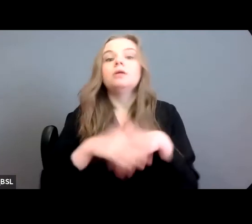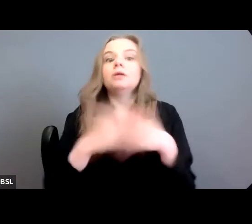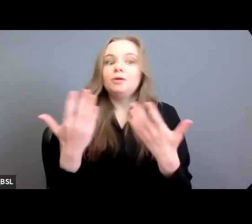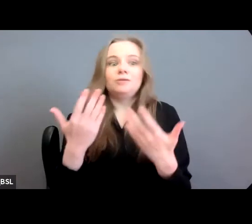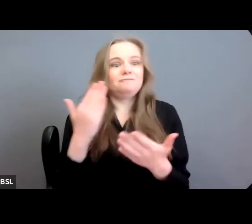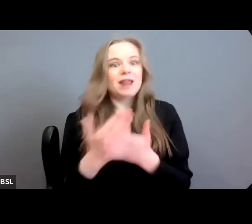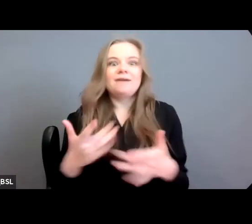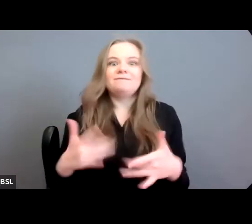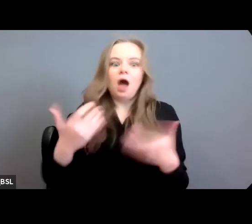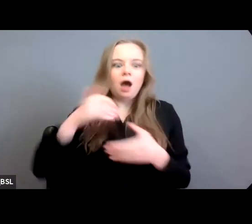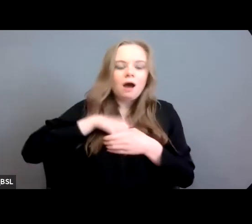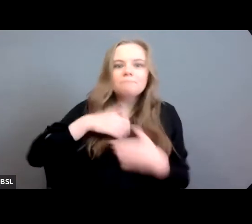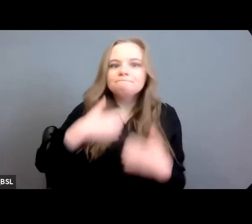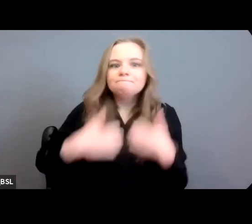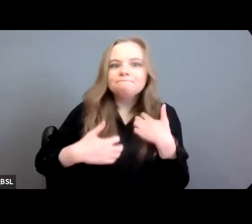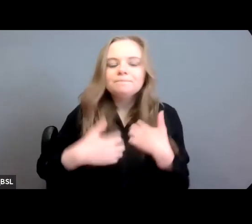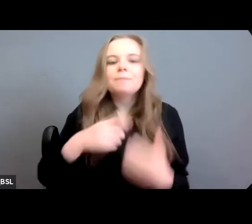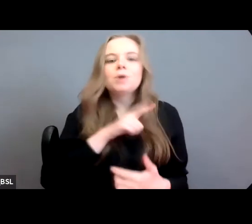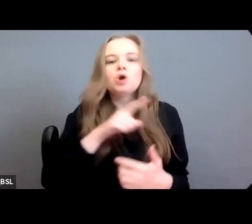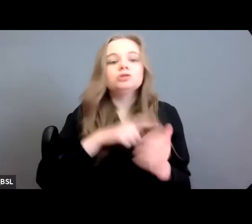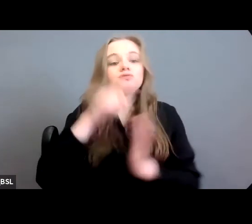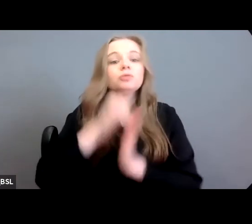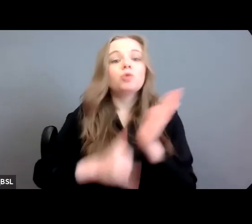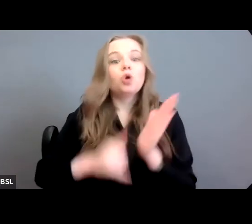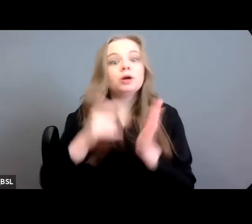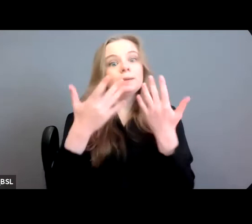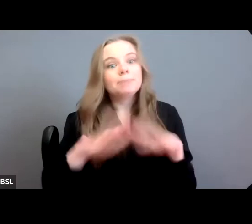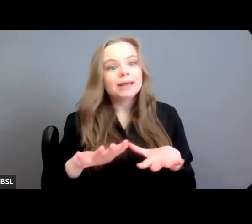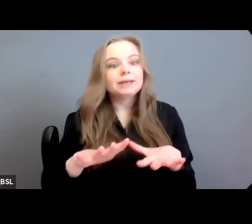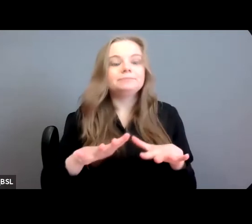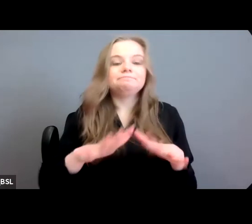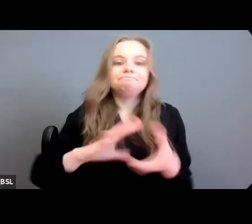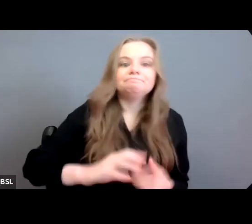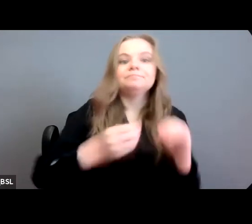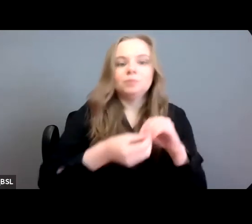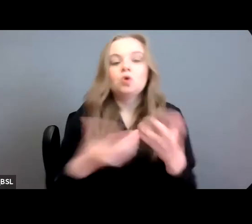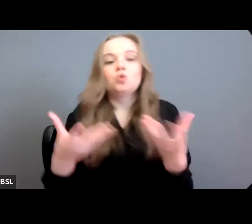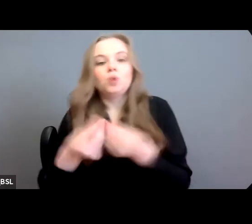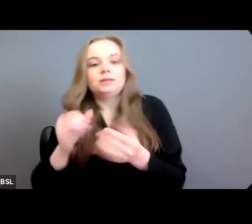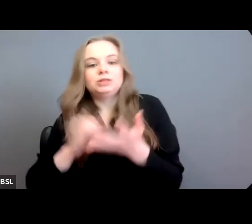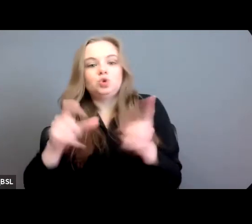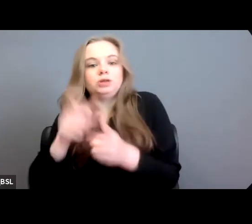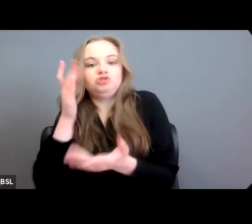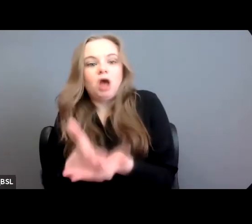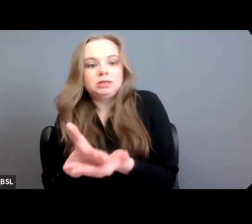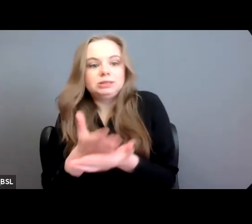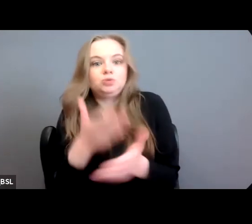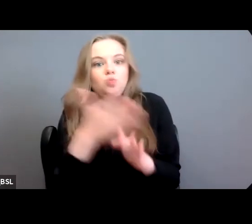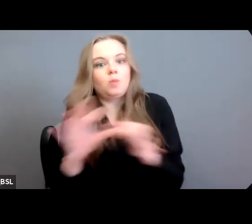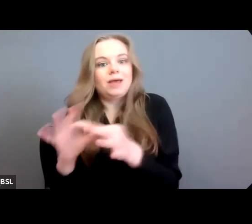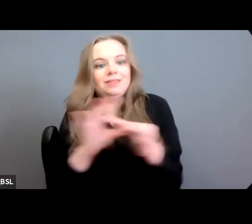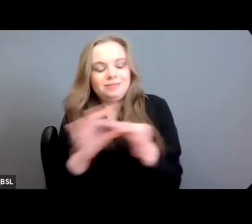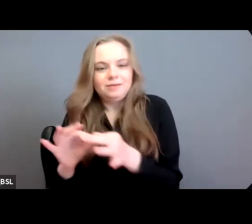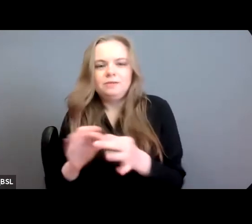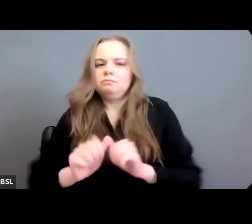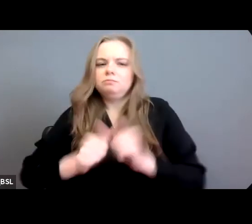not just because the report was produced in collaboration with the Snowdon Trust, who we've enjoyed a fantastic relationship with